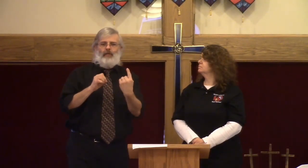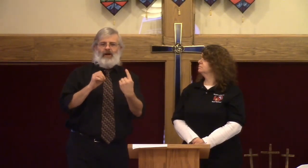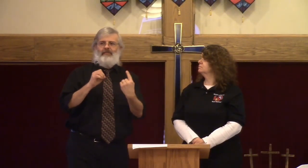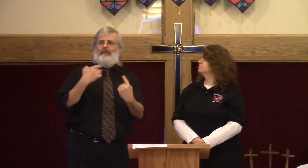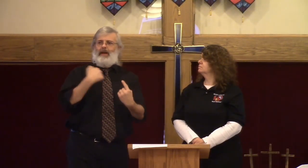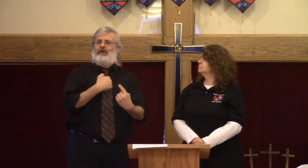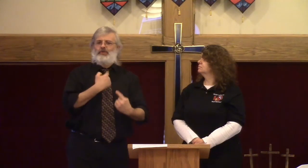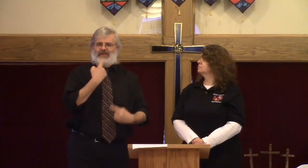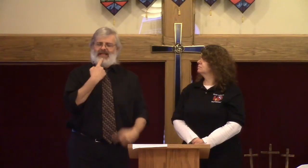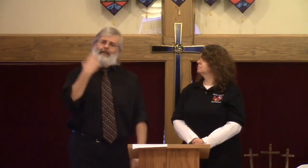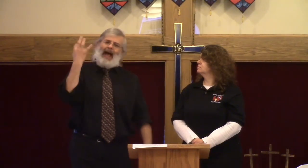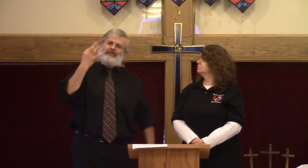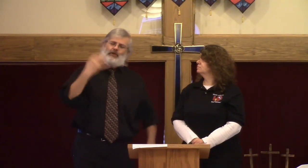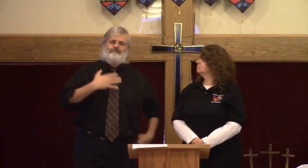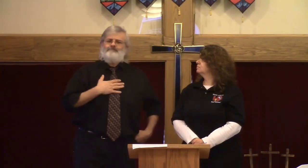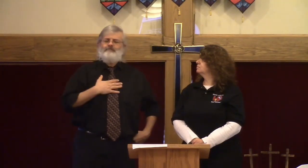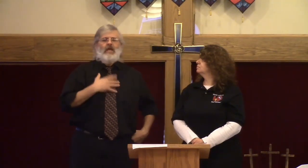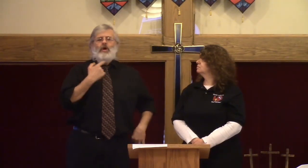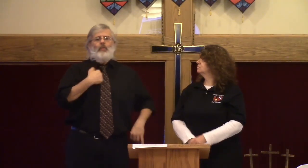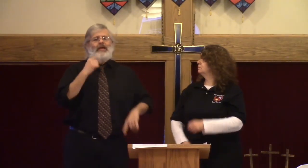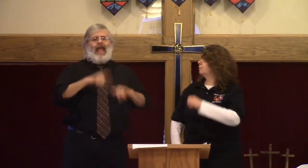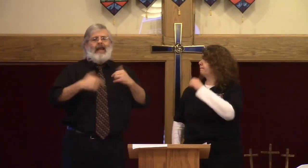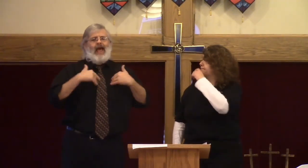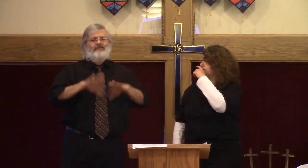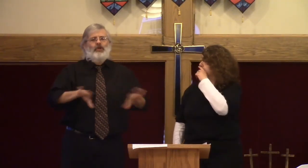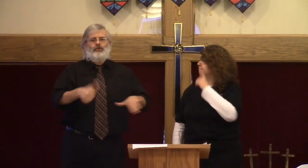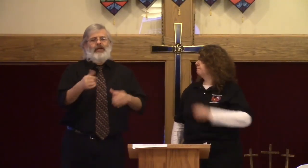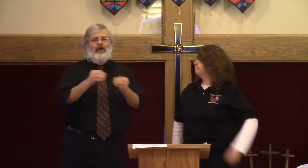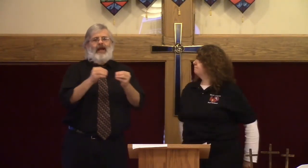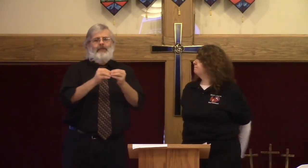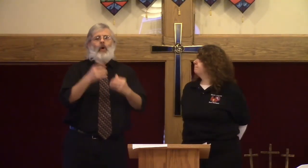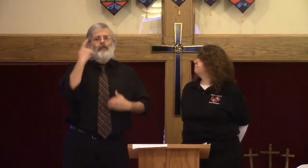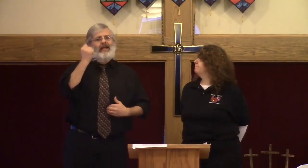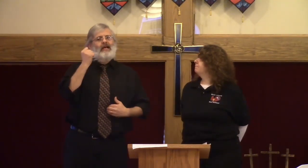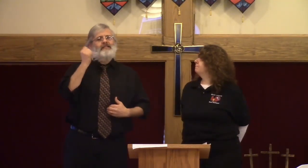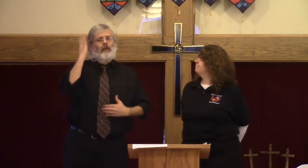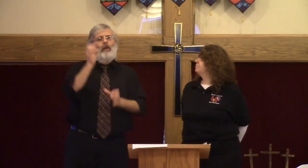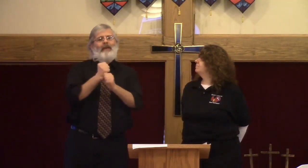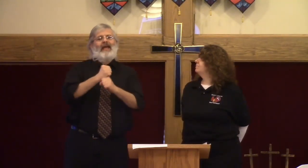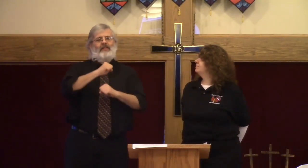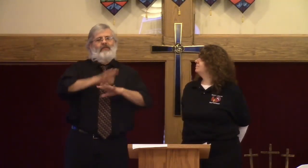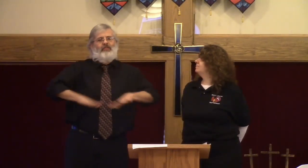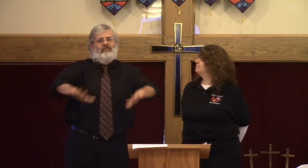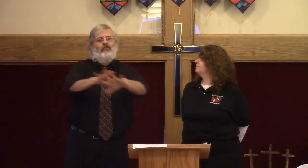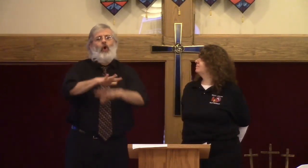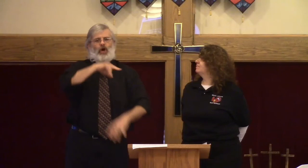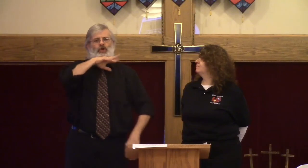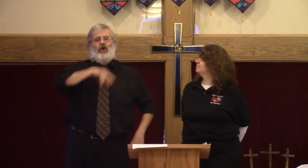of the members was saying, Pastor, we can't have children here anymore because they will make the floor dirty.